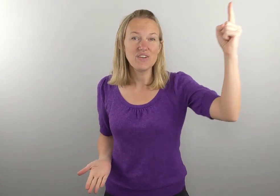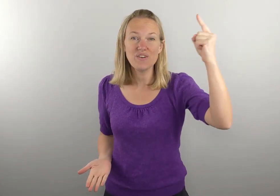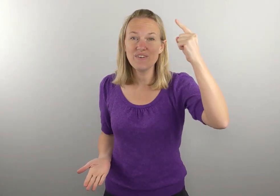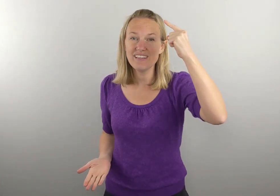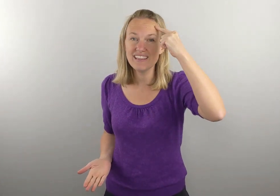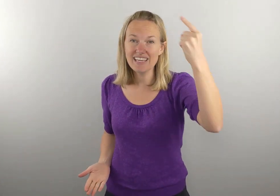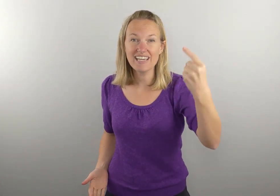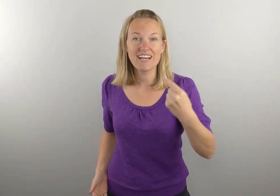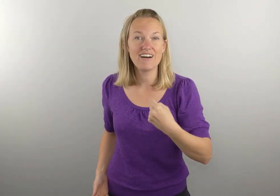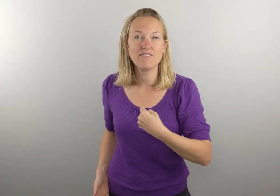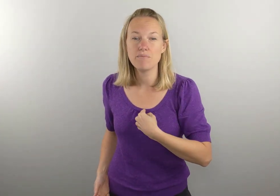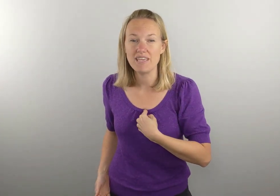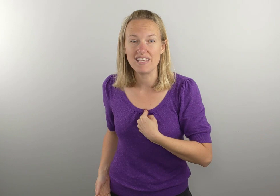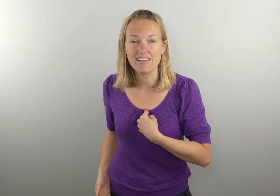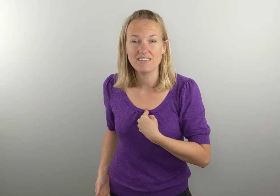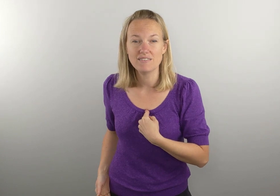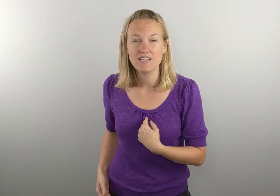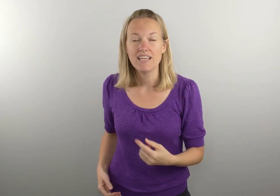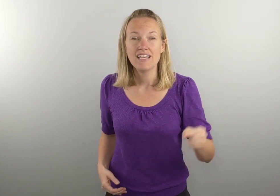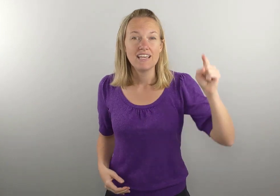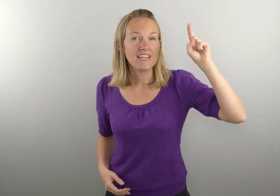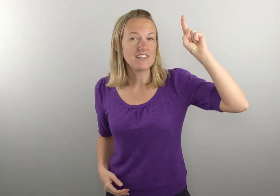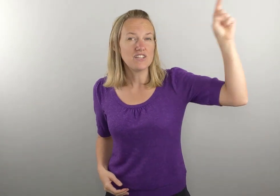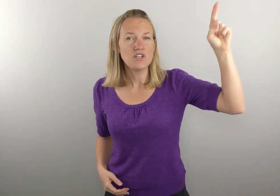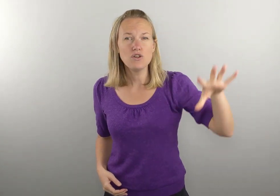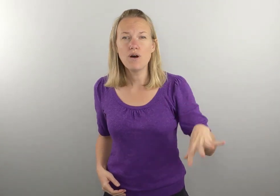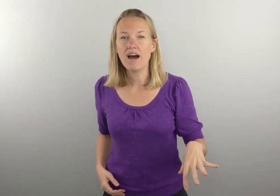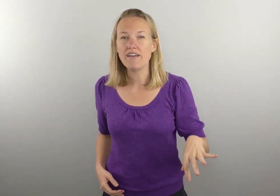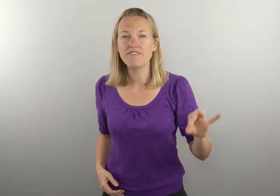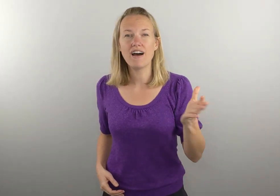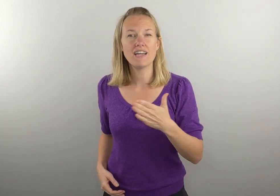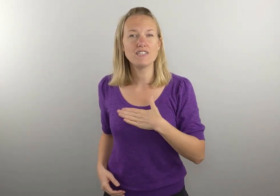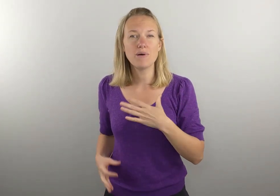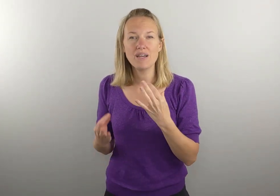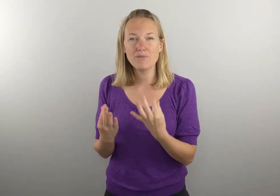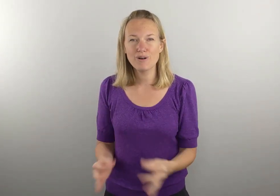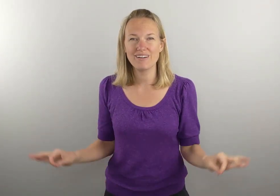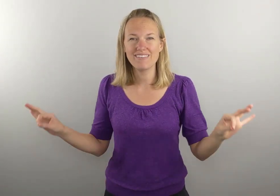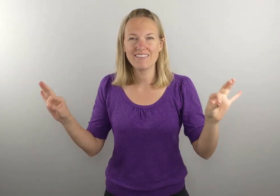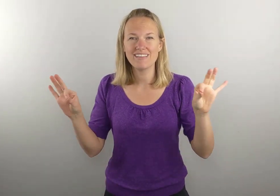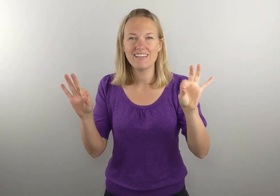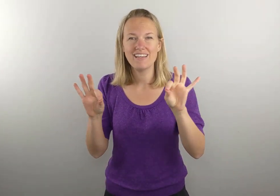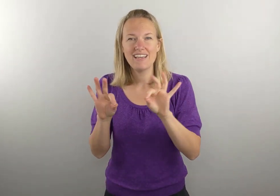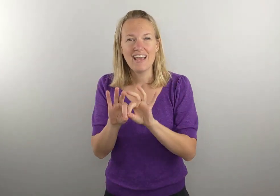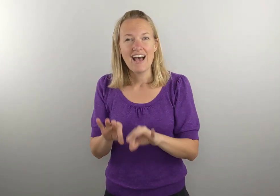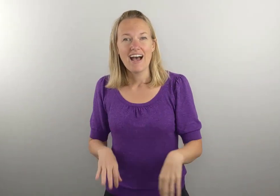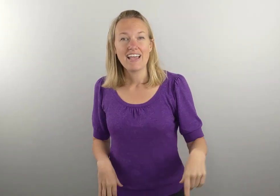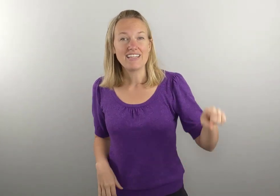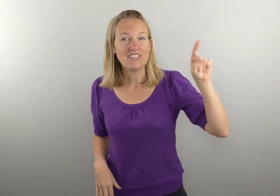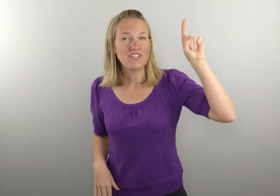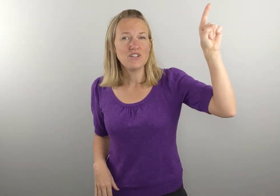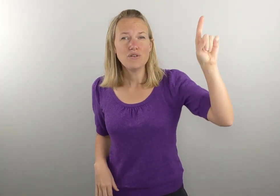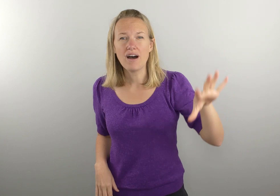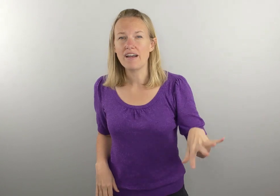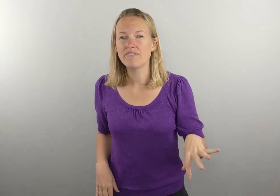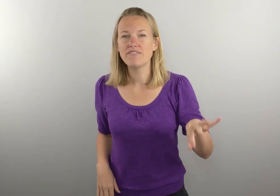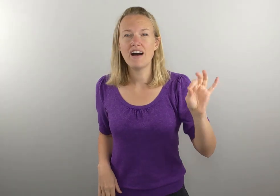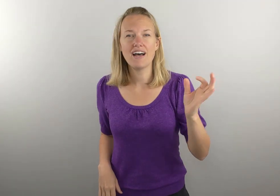you think of me. In you, I find my worth. In you, I